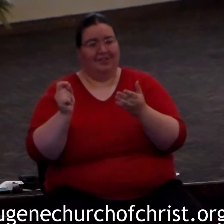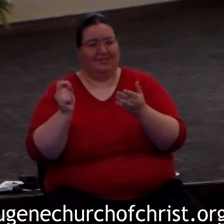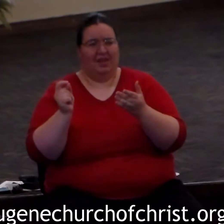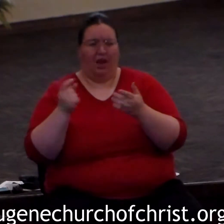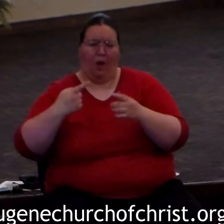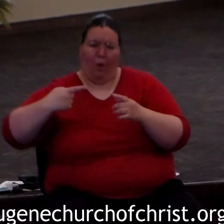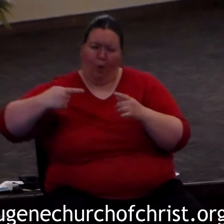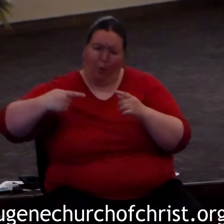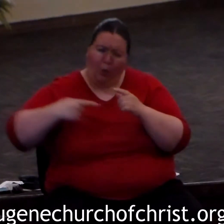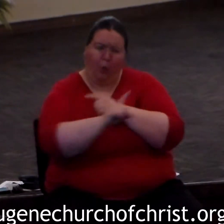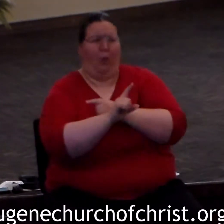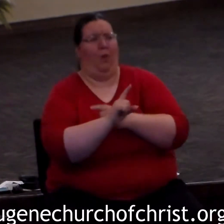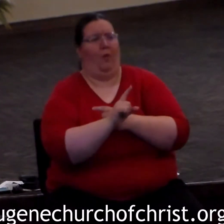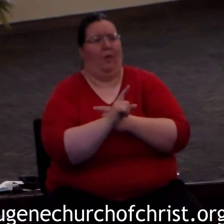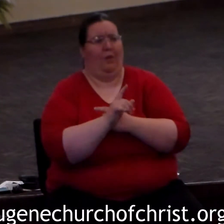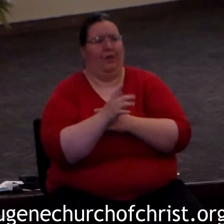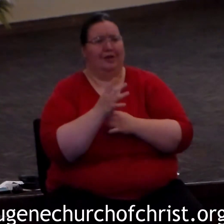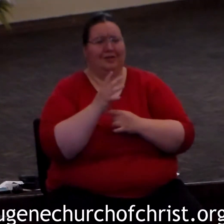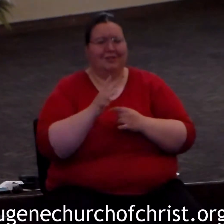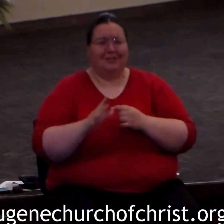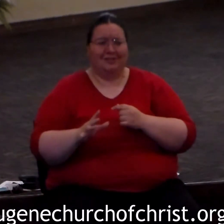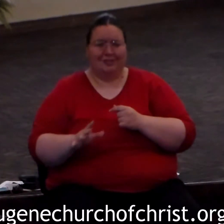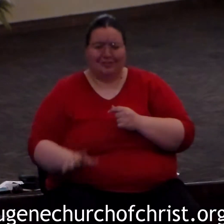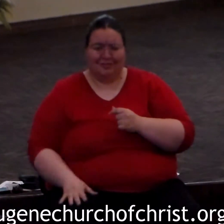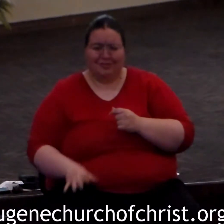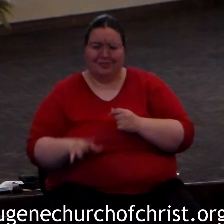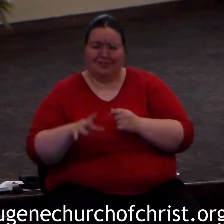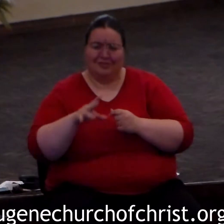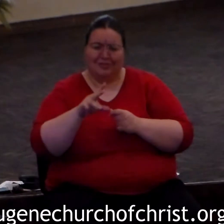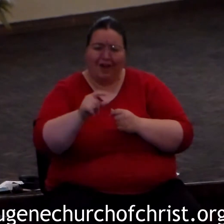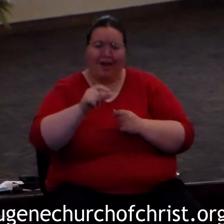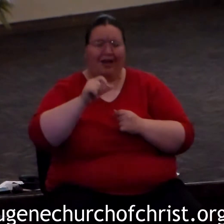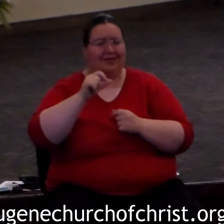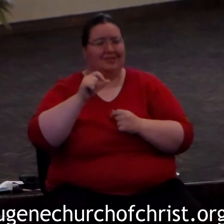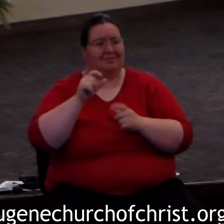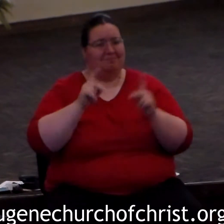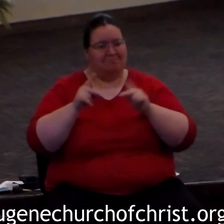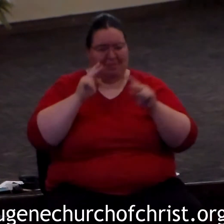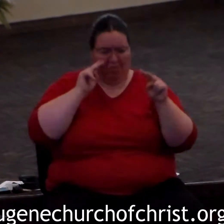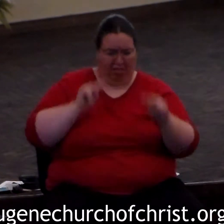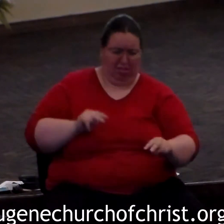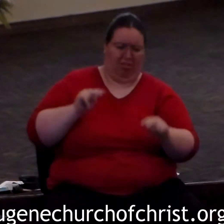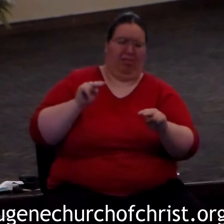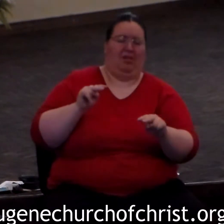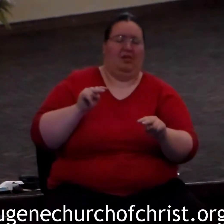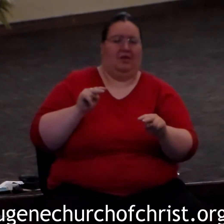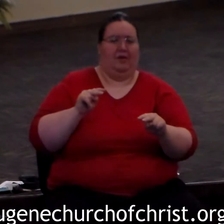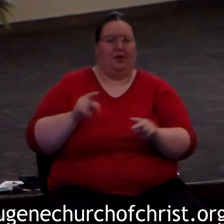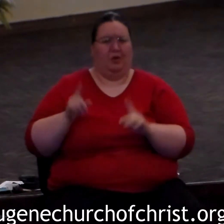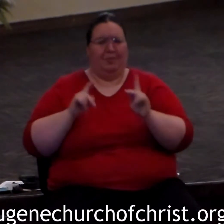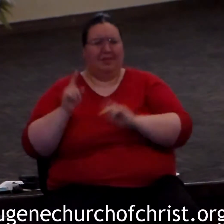of dogs are not well thought of in this culture, which would make us think for a minute, well, Jesus, isn't that kind of